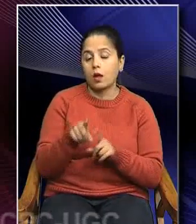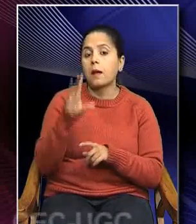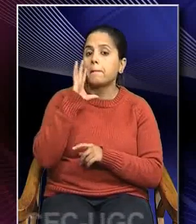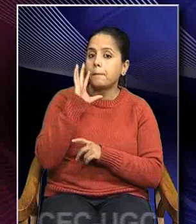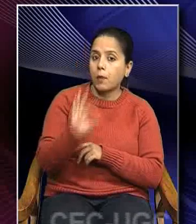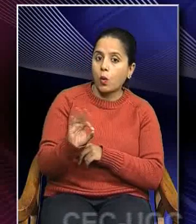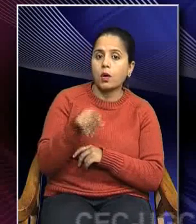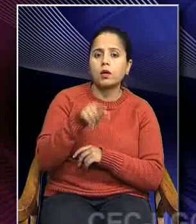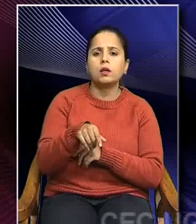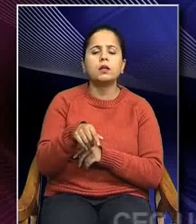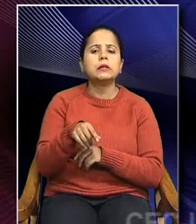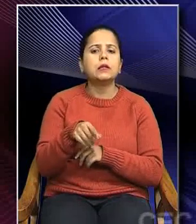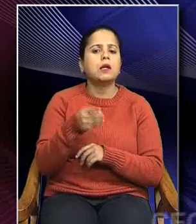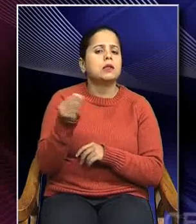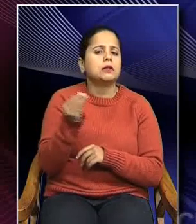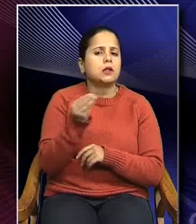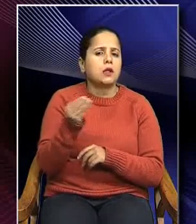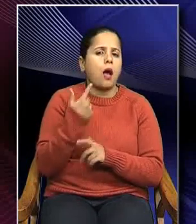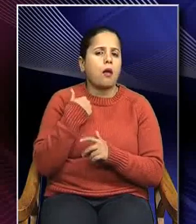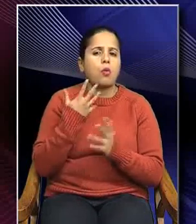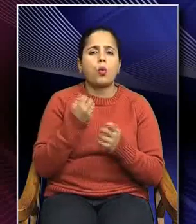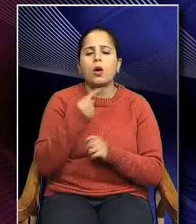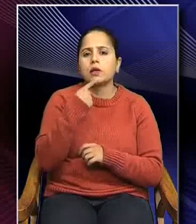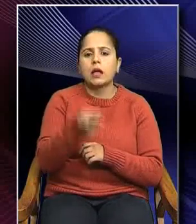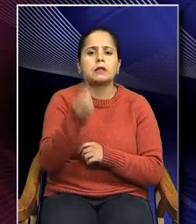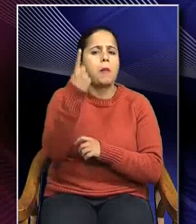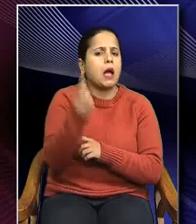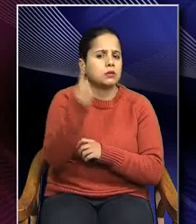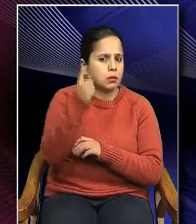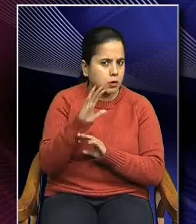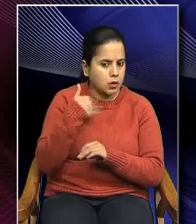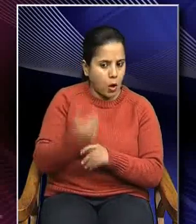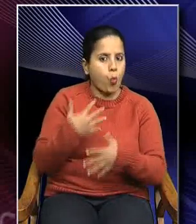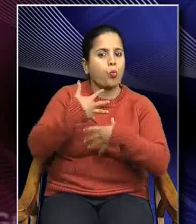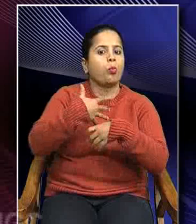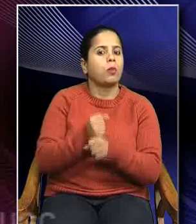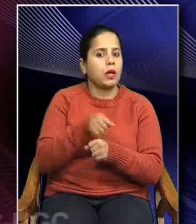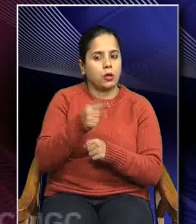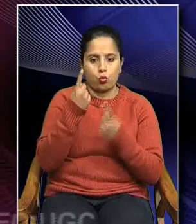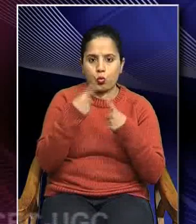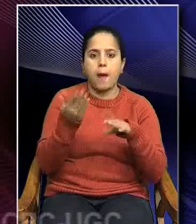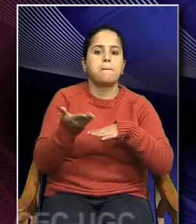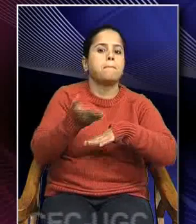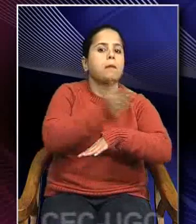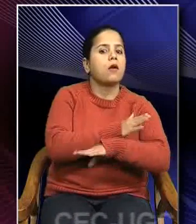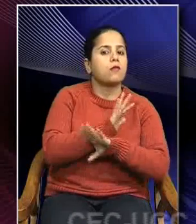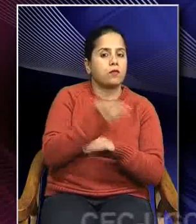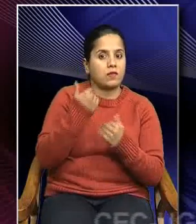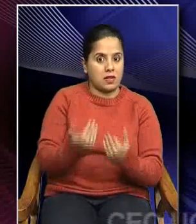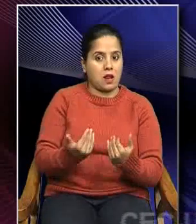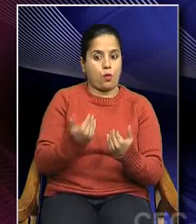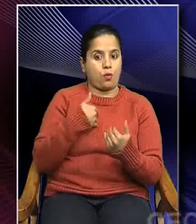the I would say exceptions that we are making right before we get into